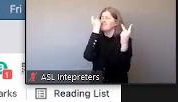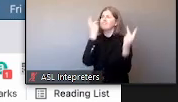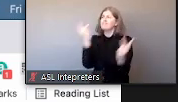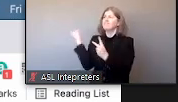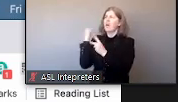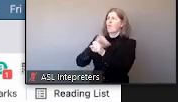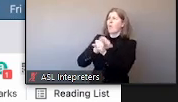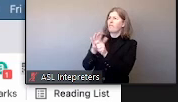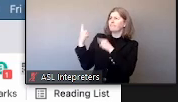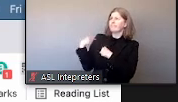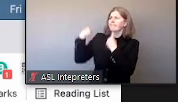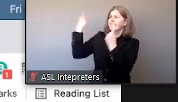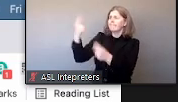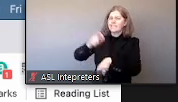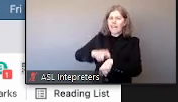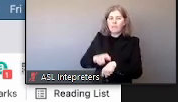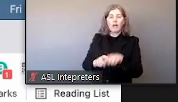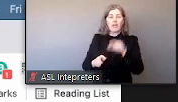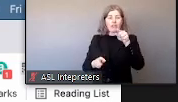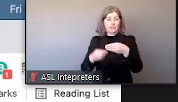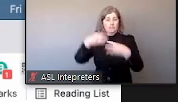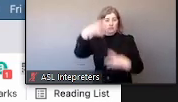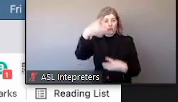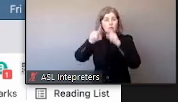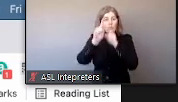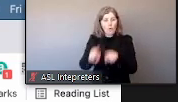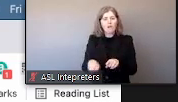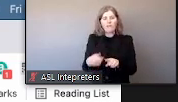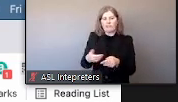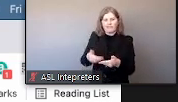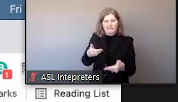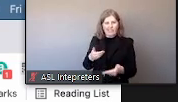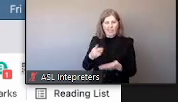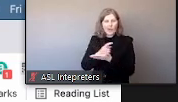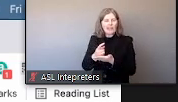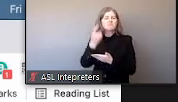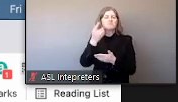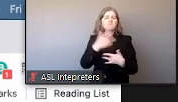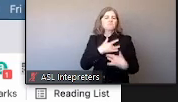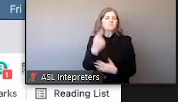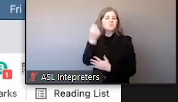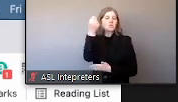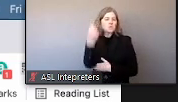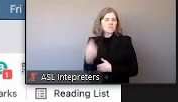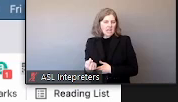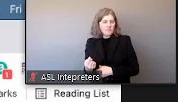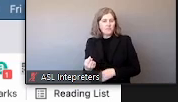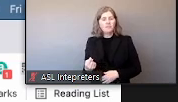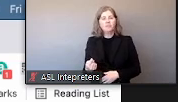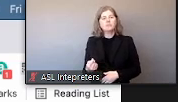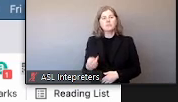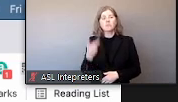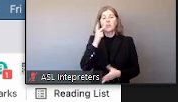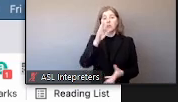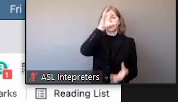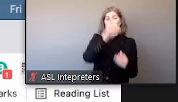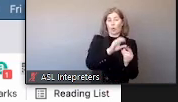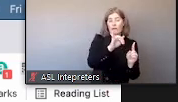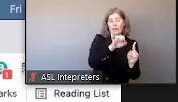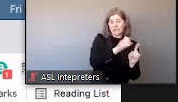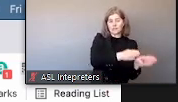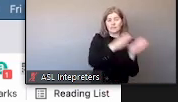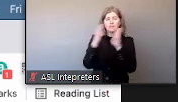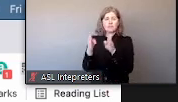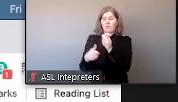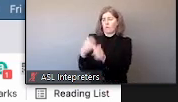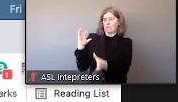over time. And so this is the report from earlier in the week. They come out every Tuesday. You can see total cases in the